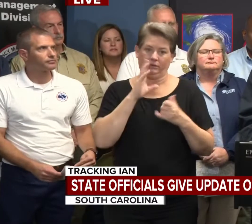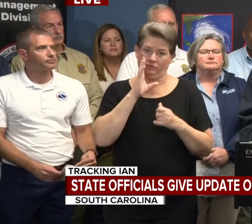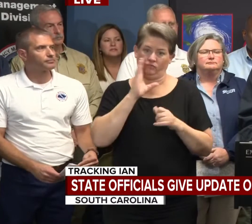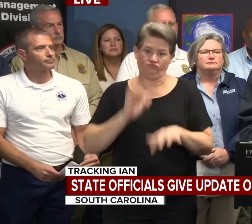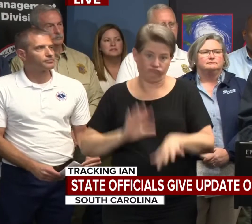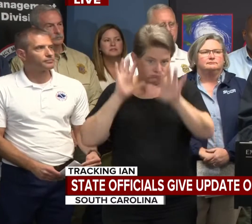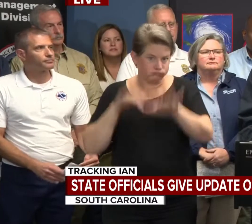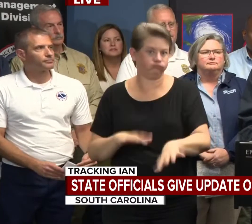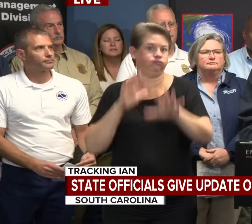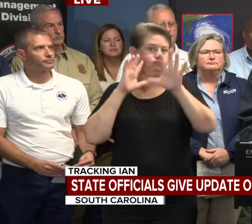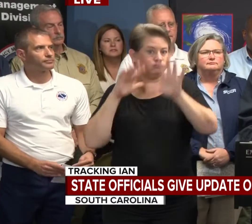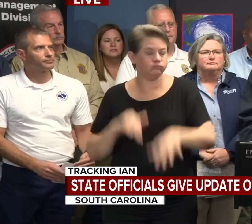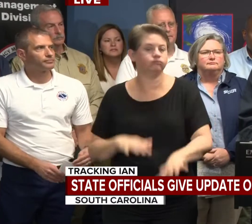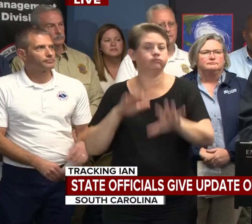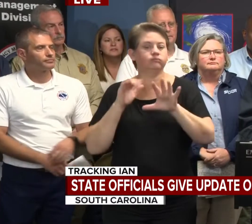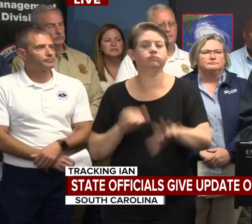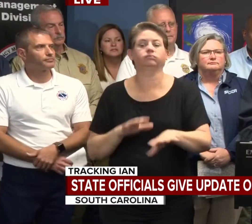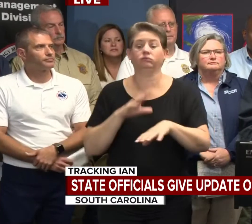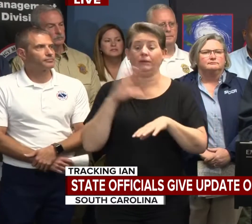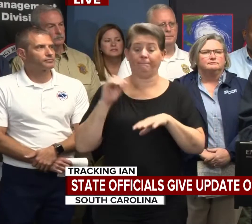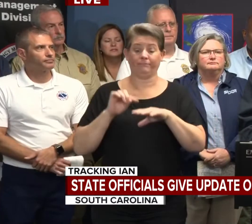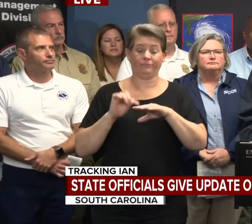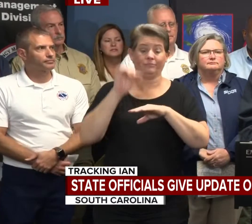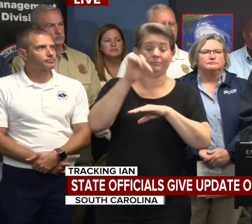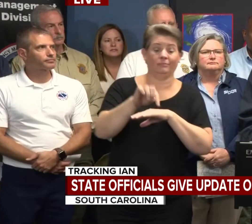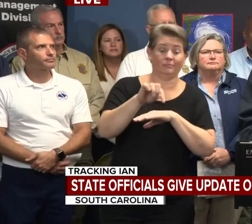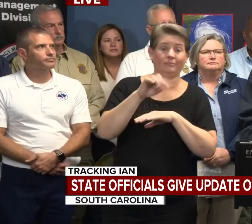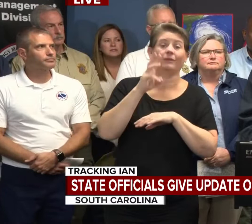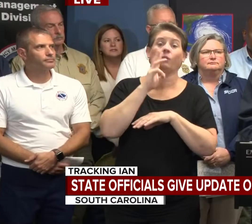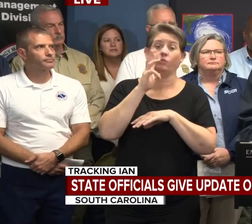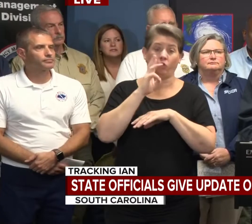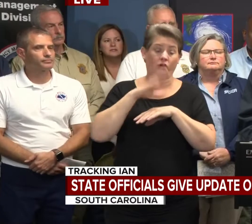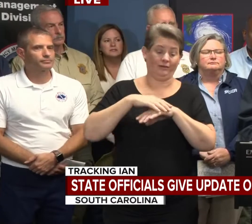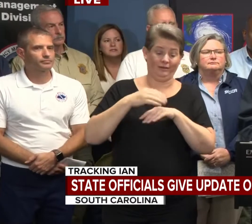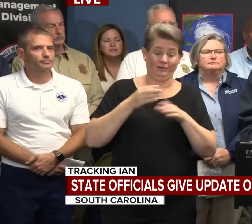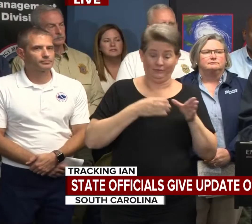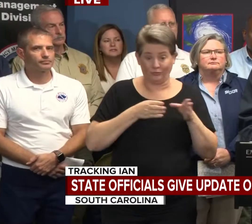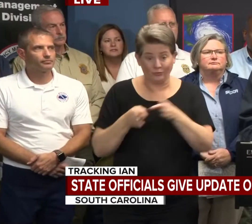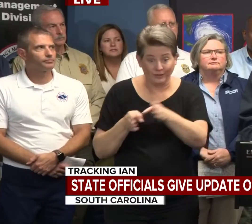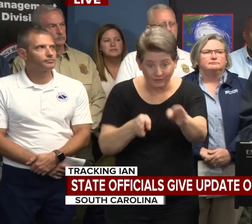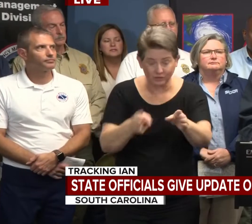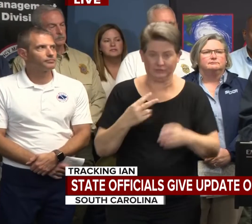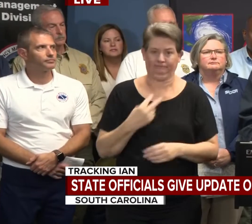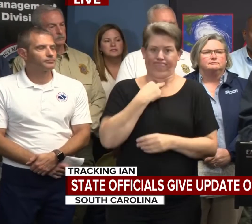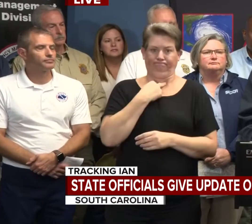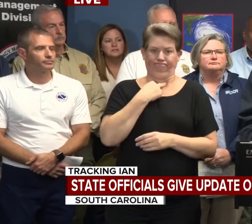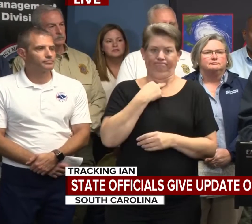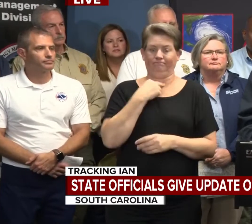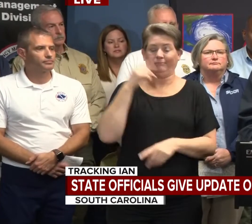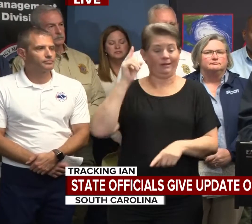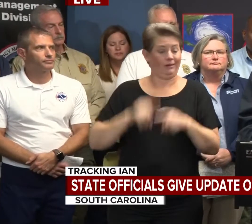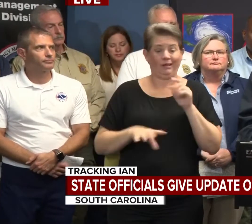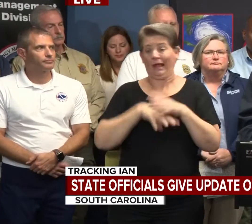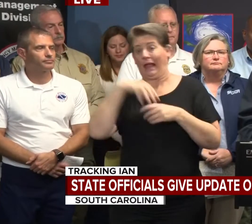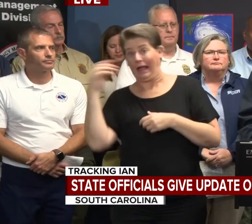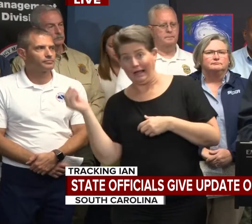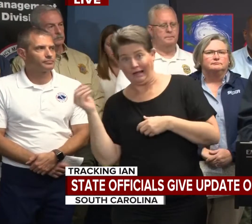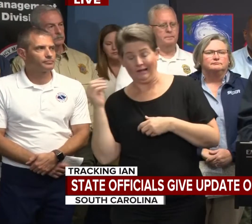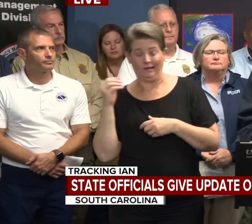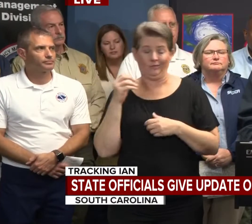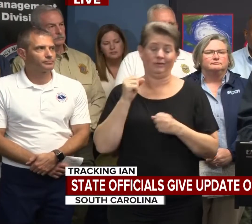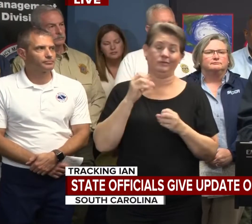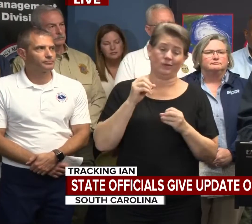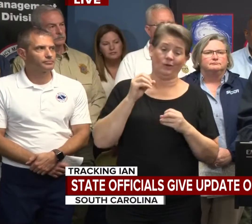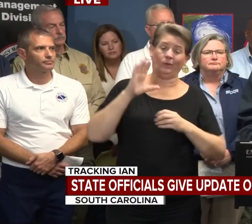seas. Also, behind the Grand Strand, the water is backing up because it can't get out behind the beaches